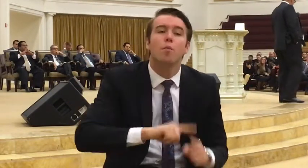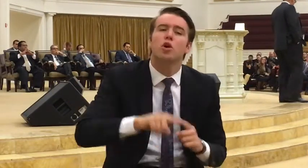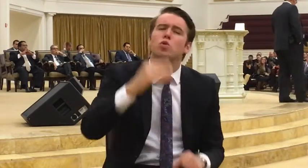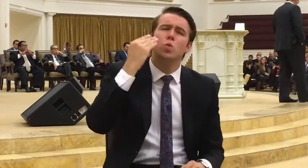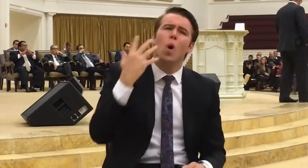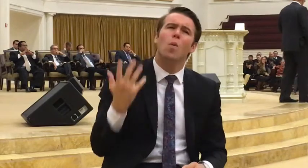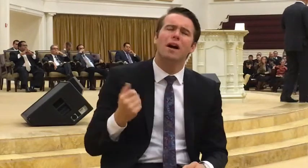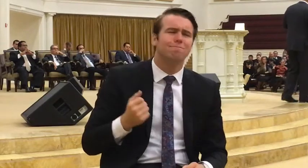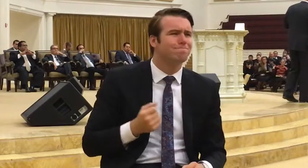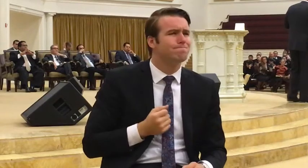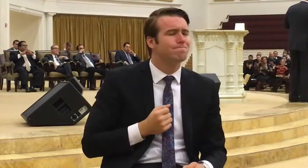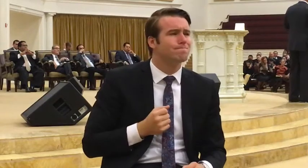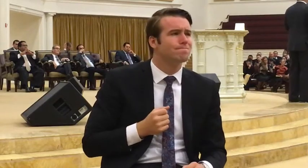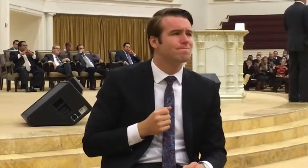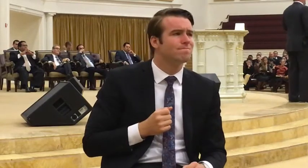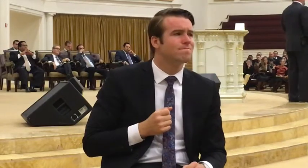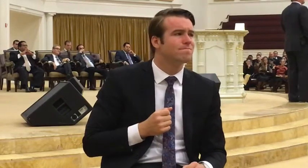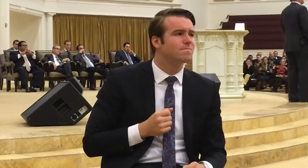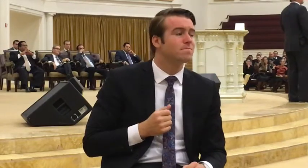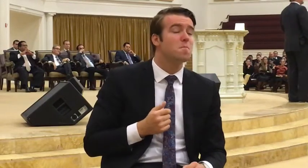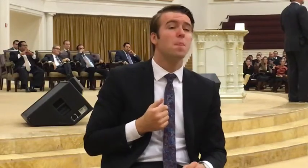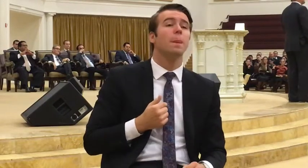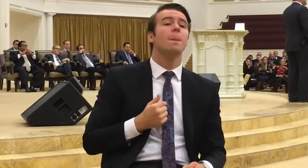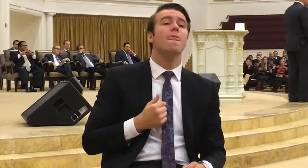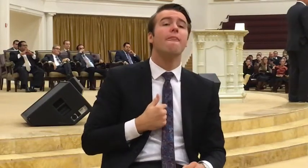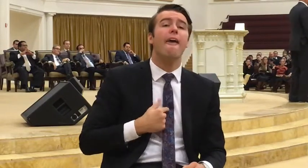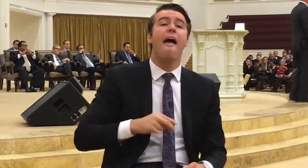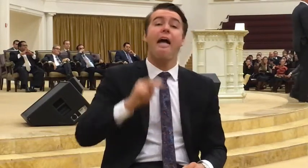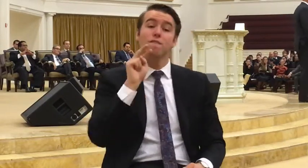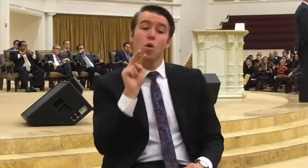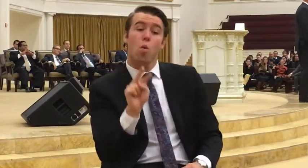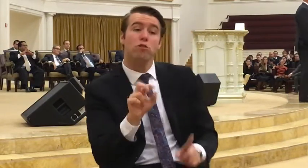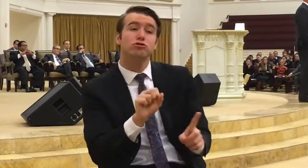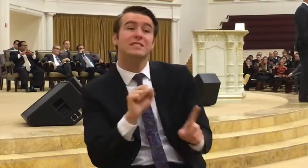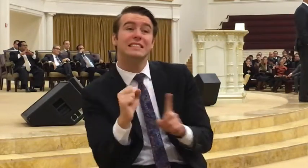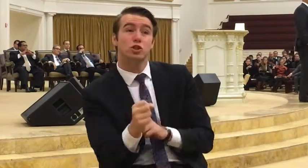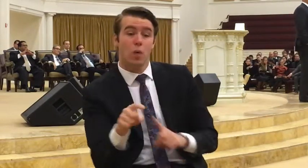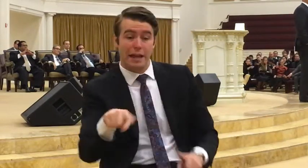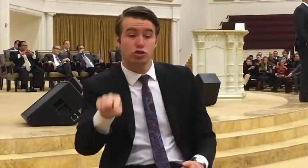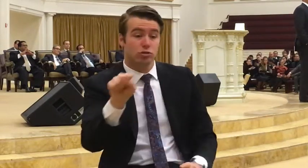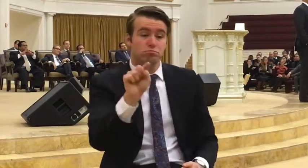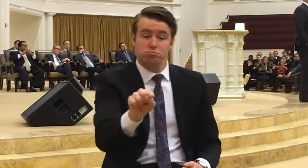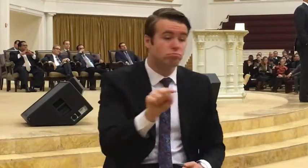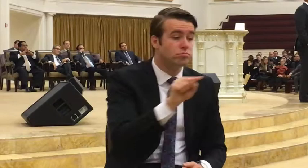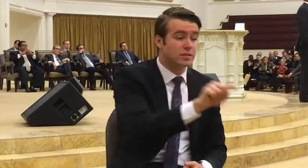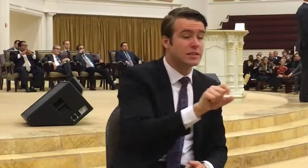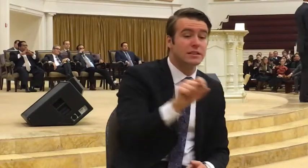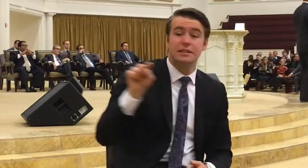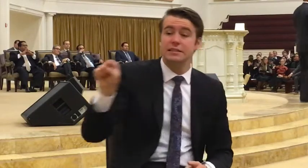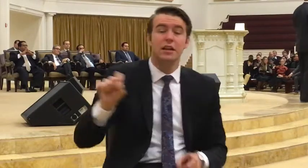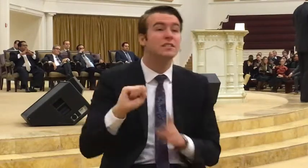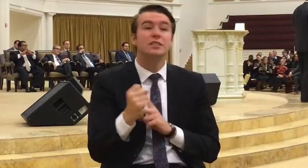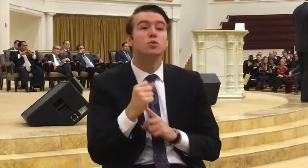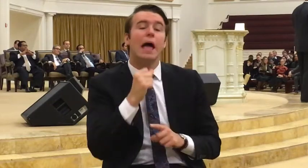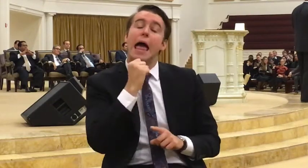what? I have watched situations that weren't very